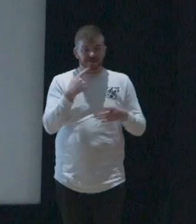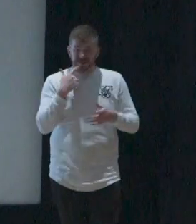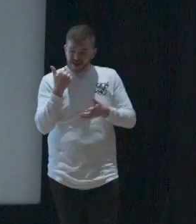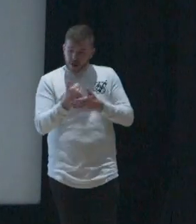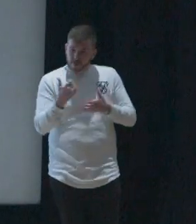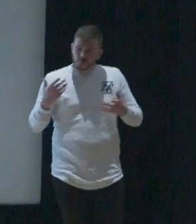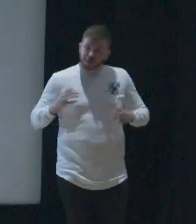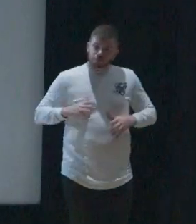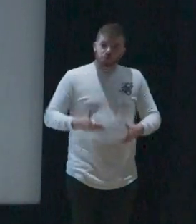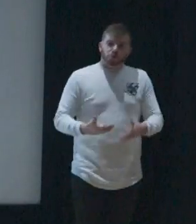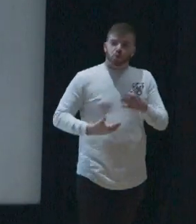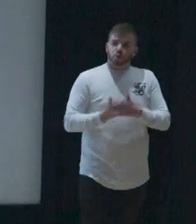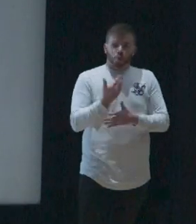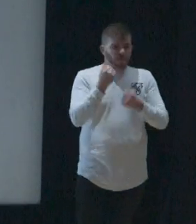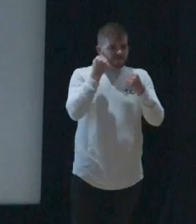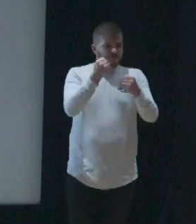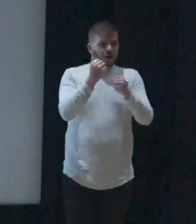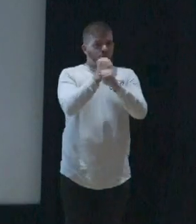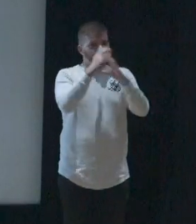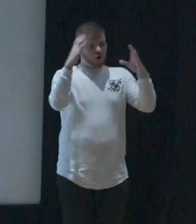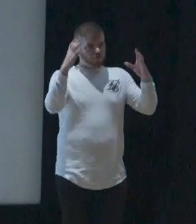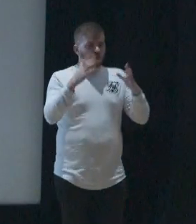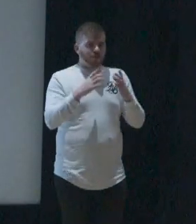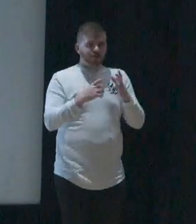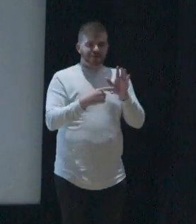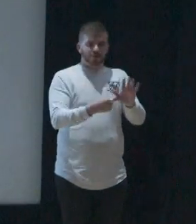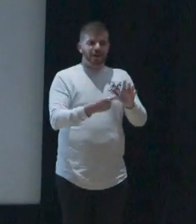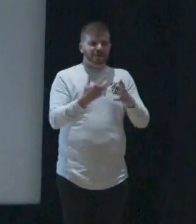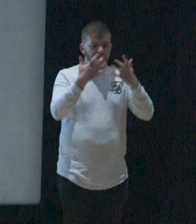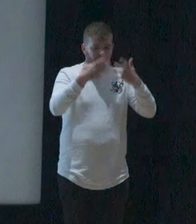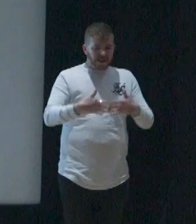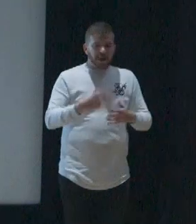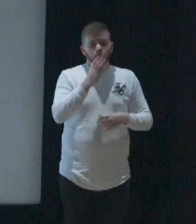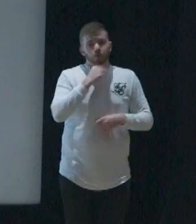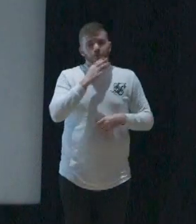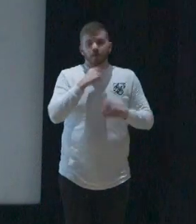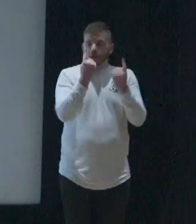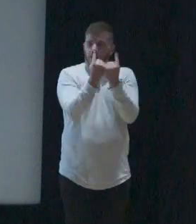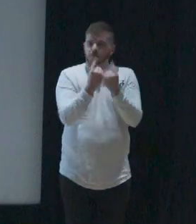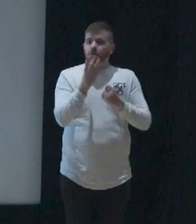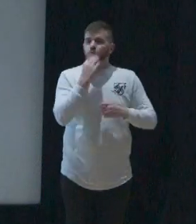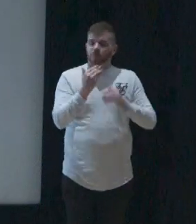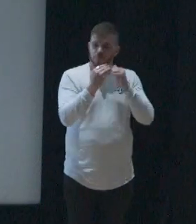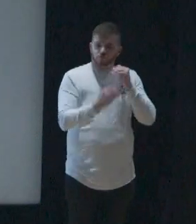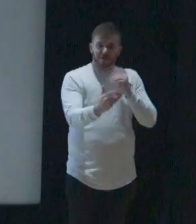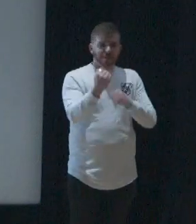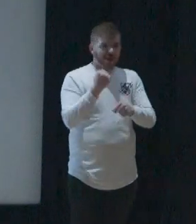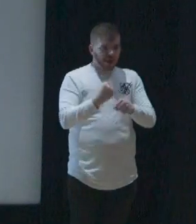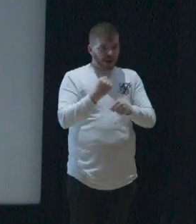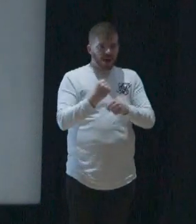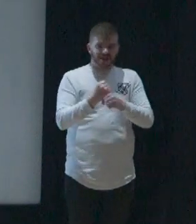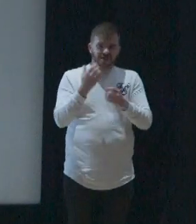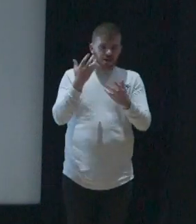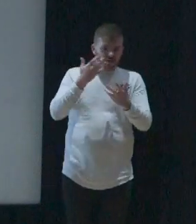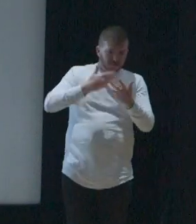introduce a new fight scenario, a new suit-related mechanic, and a new consumable item that you can use for the rest of the game. He's woven into the story